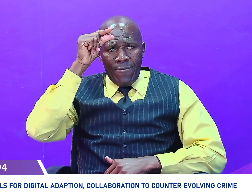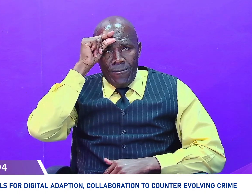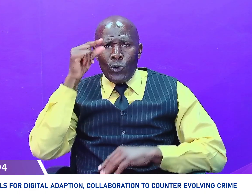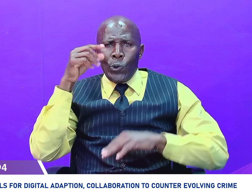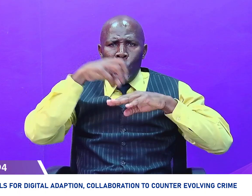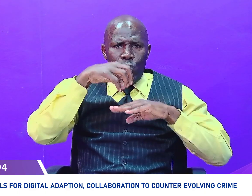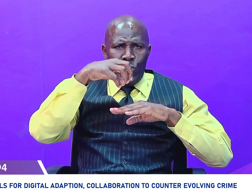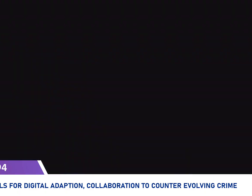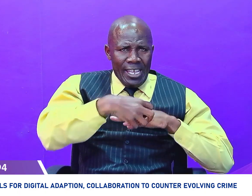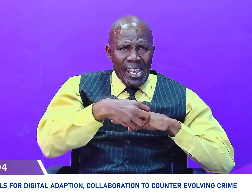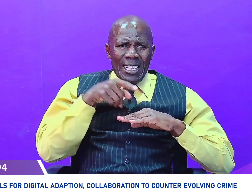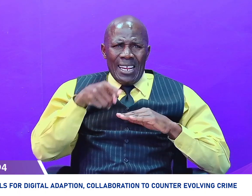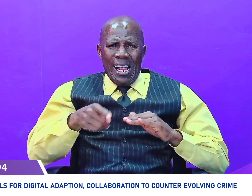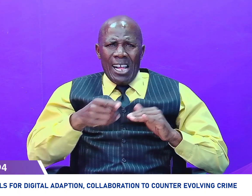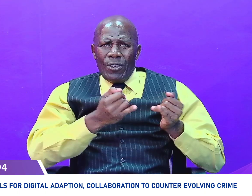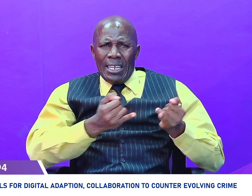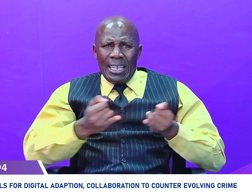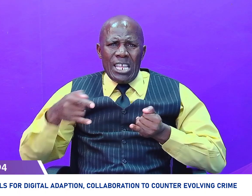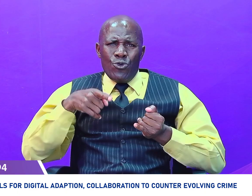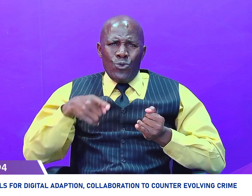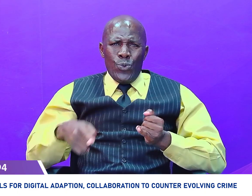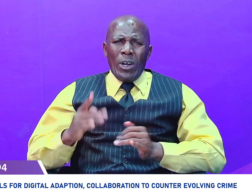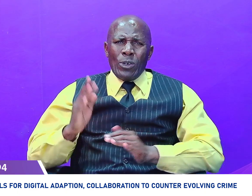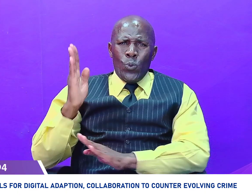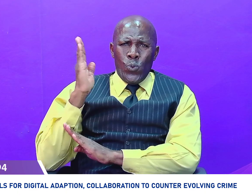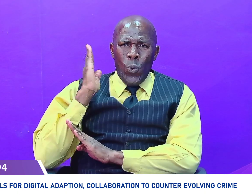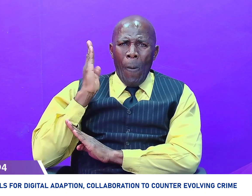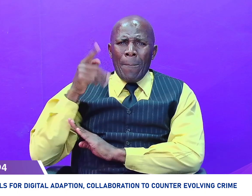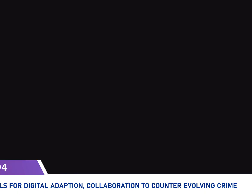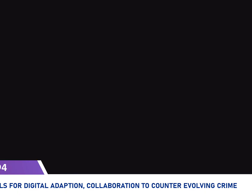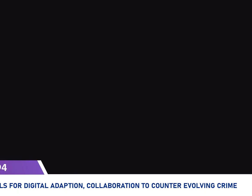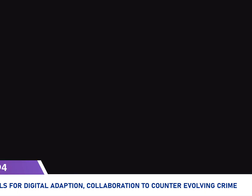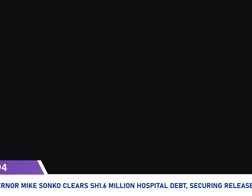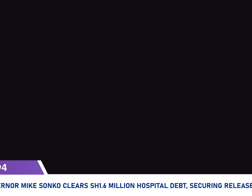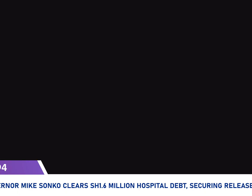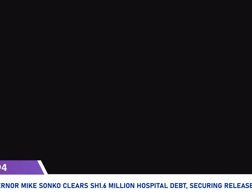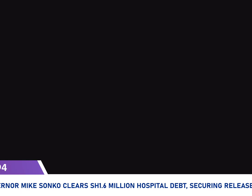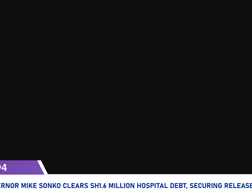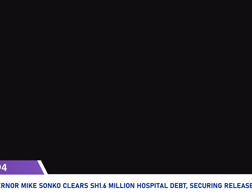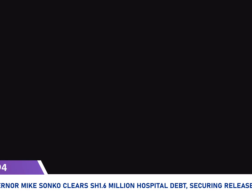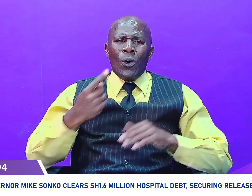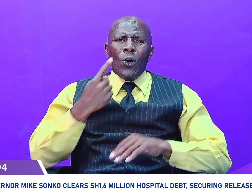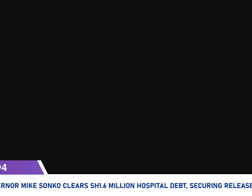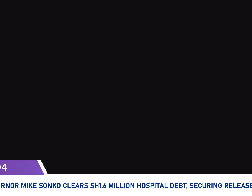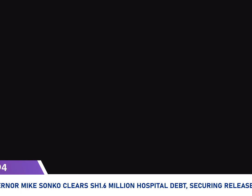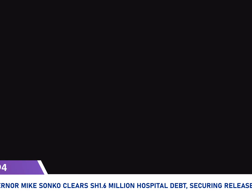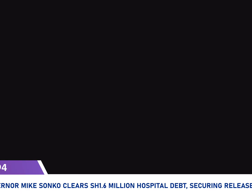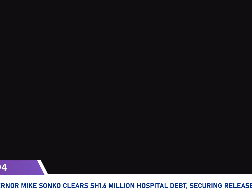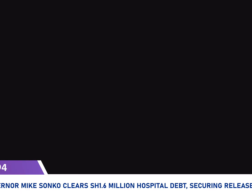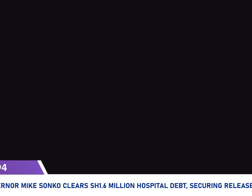And moving on, former Nairobi Governor Mike Sonko has intervened to secure the release of